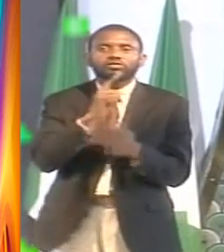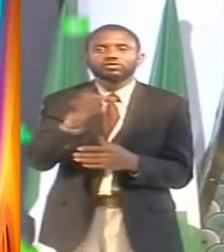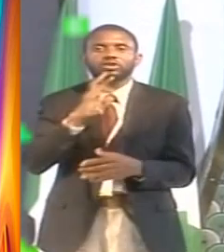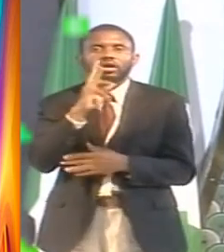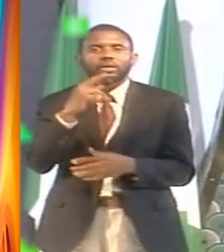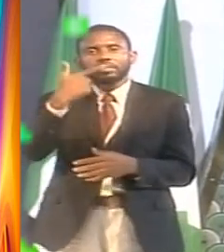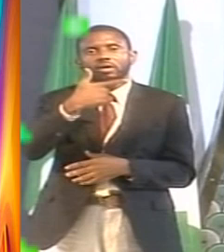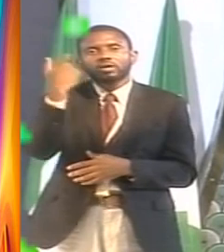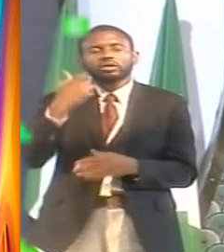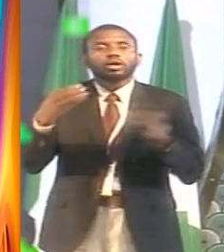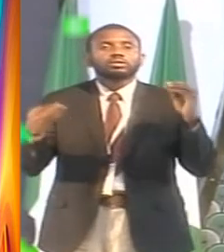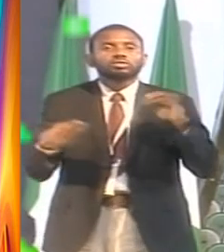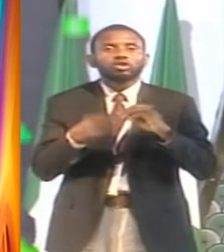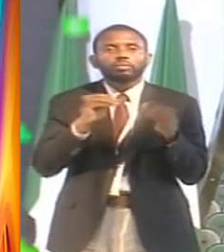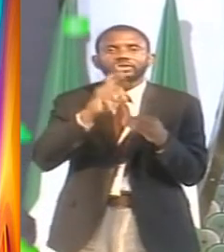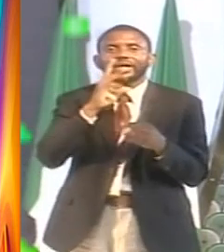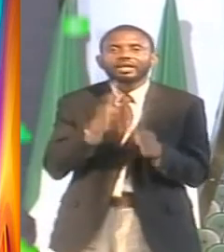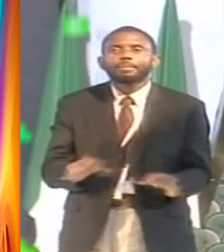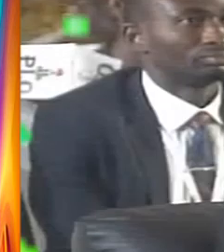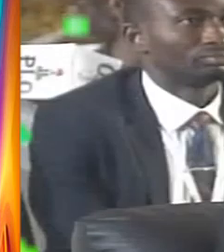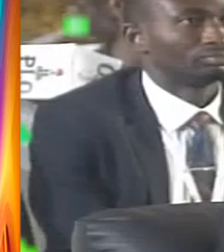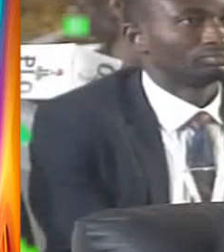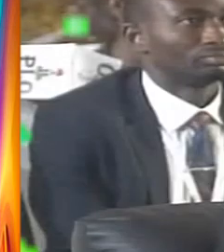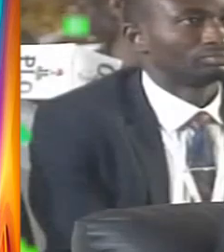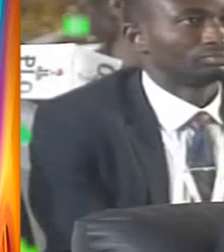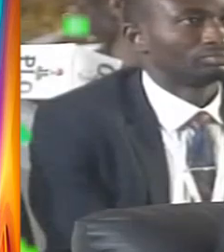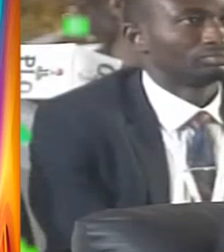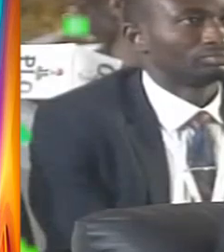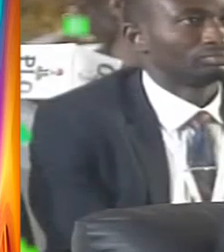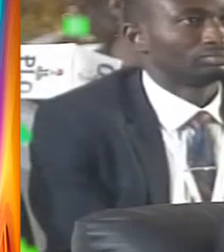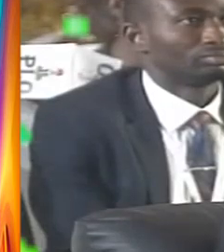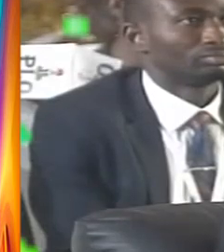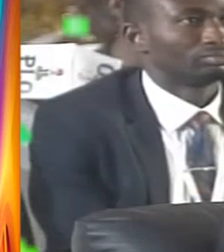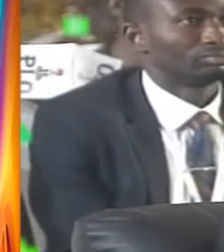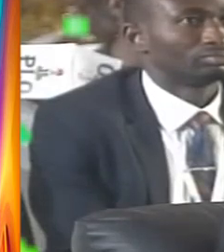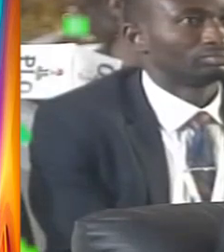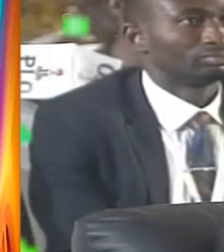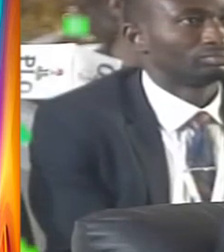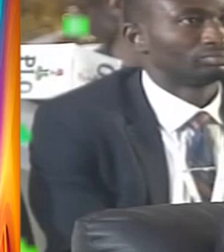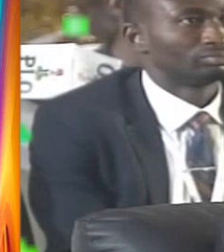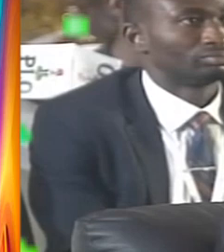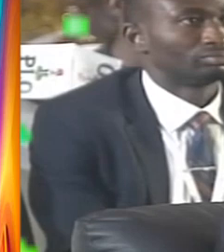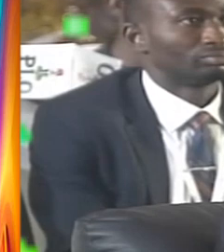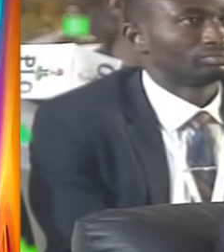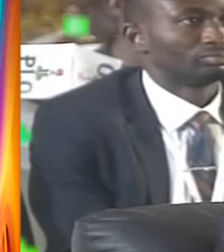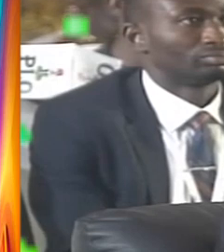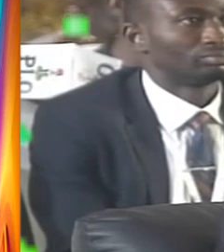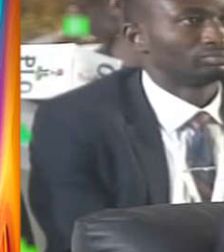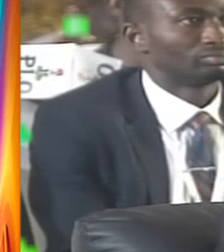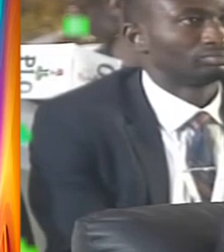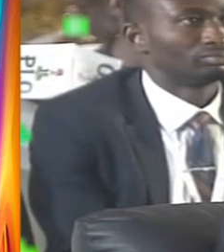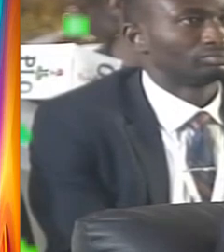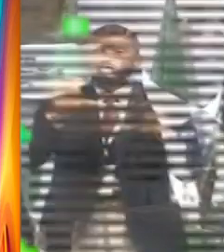Because numbers are important, but they're only important up to a point. And the real challenge is what you do and how